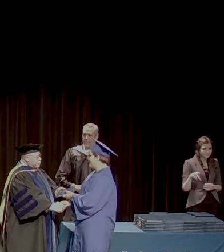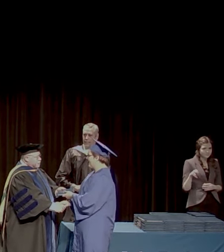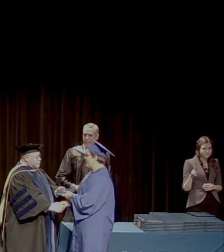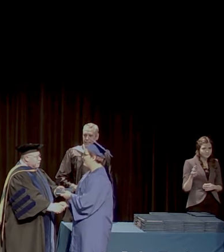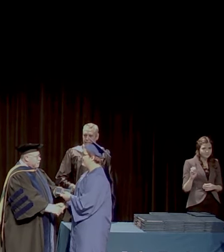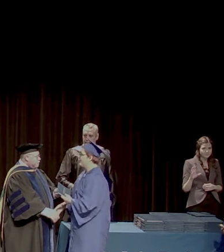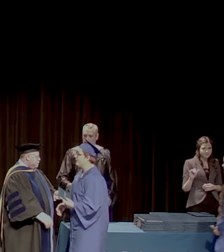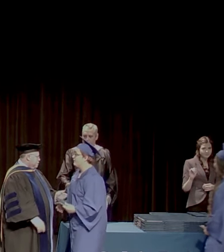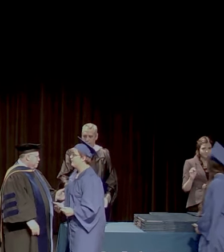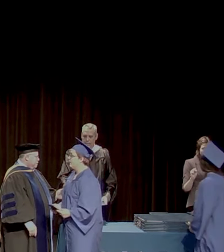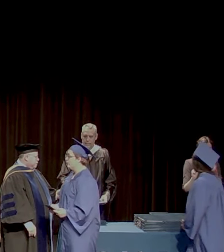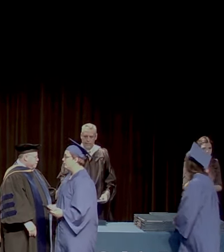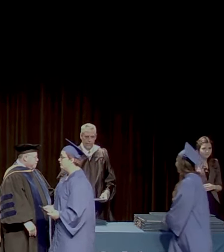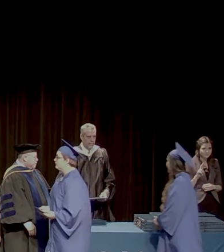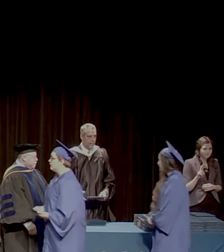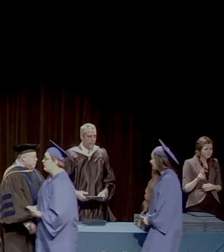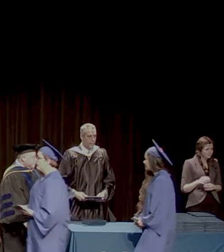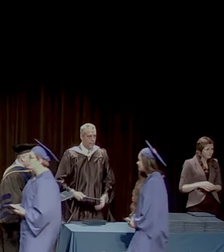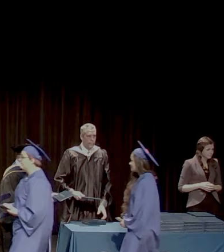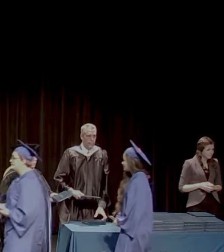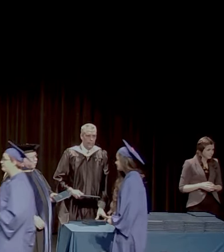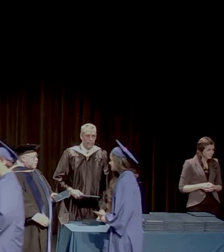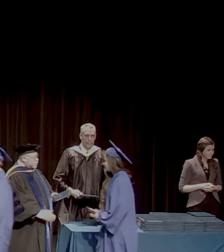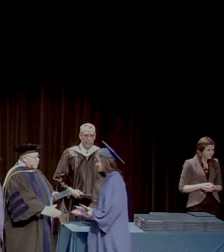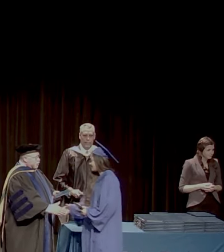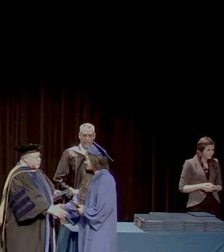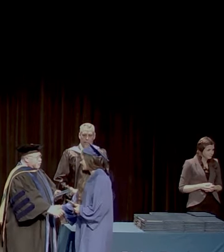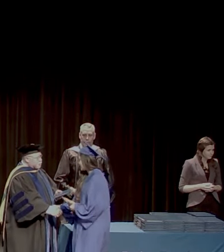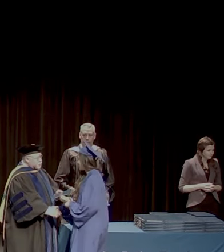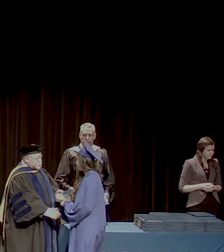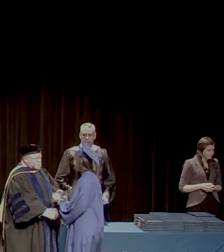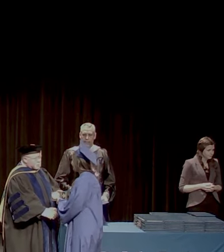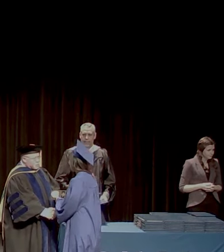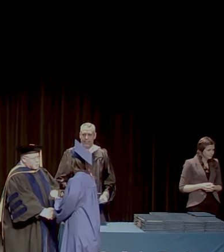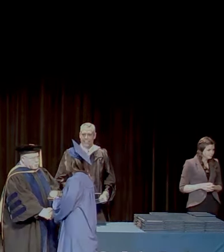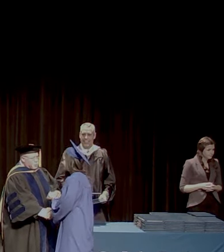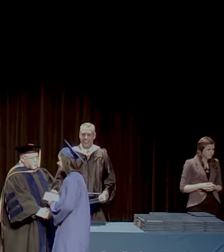Precious Rollins, Associate in Science, Liberal Arts.